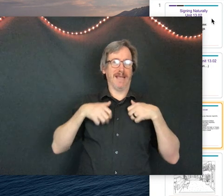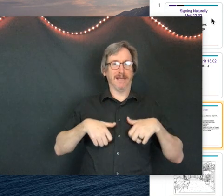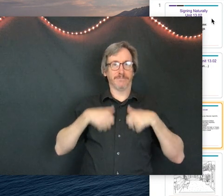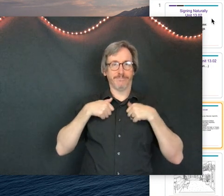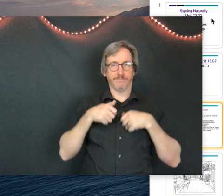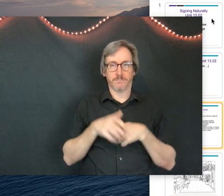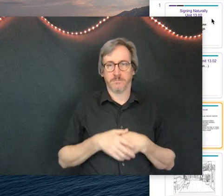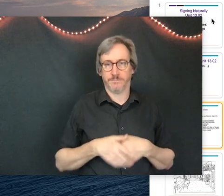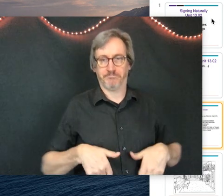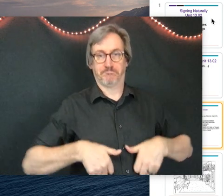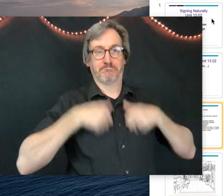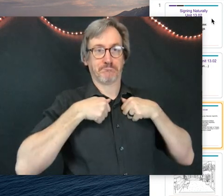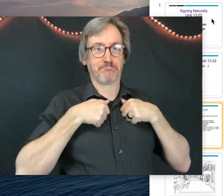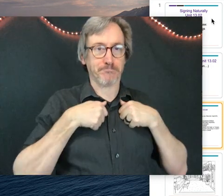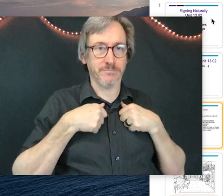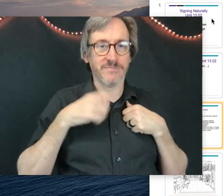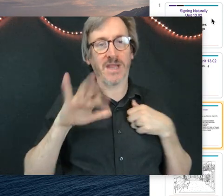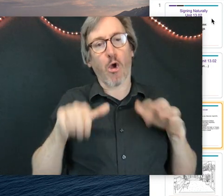Blanket.